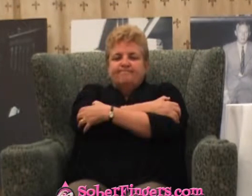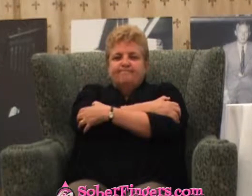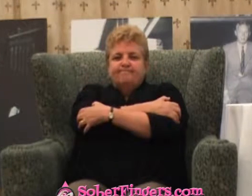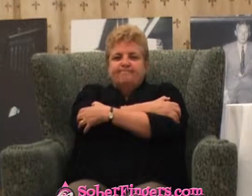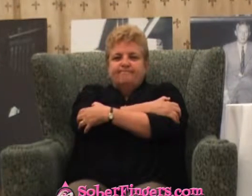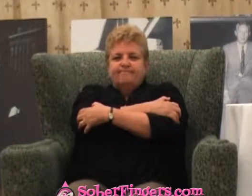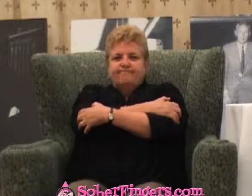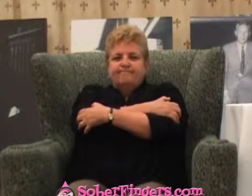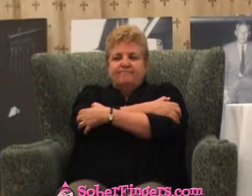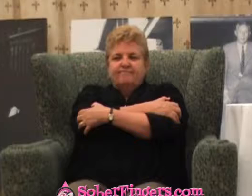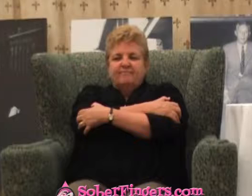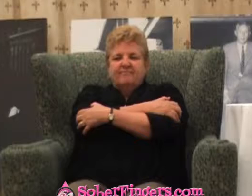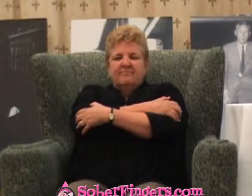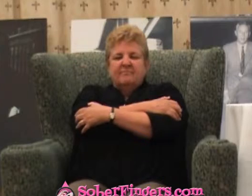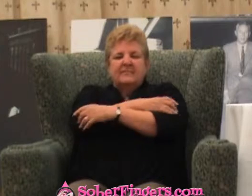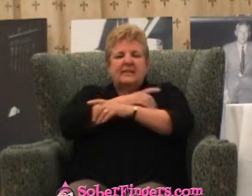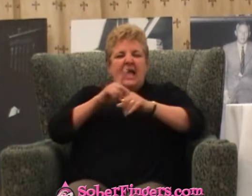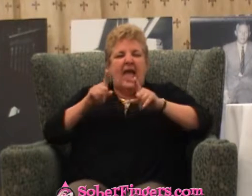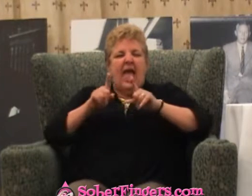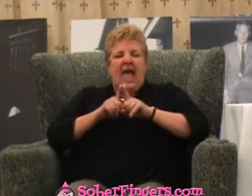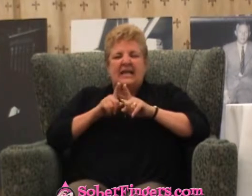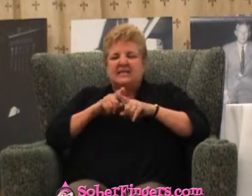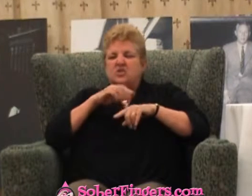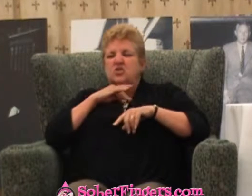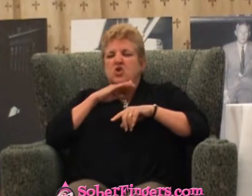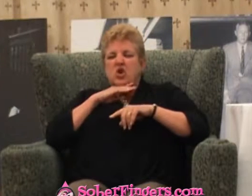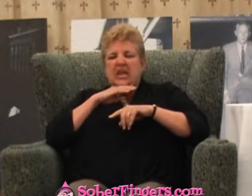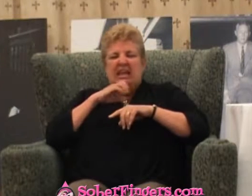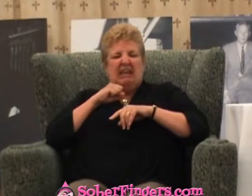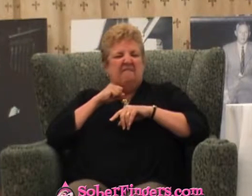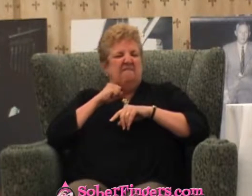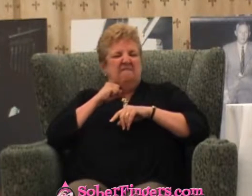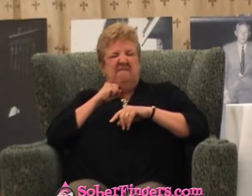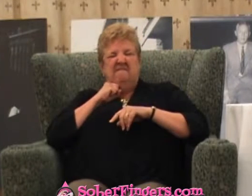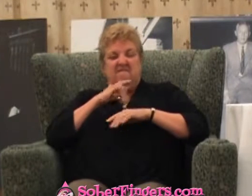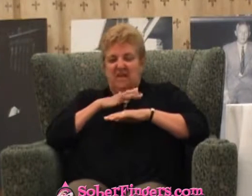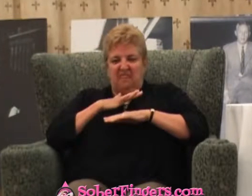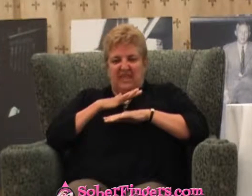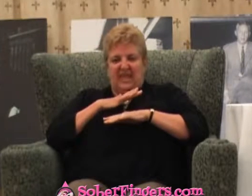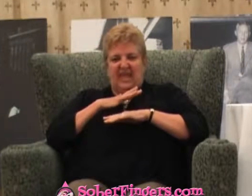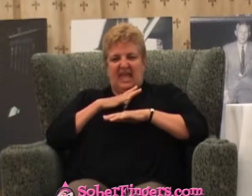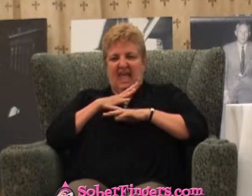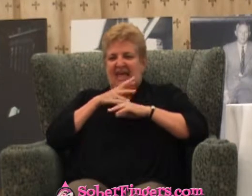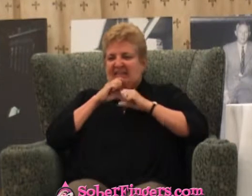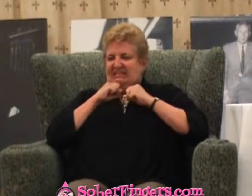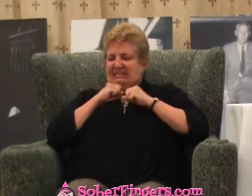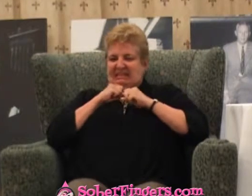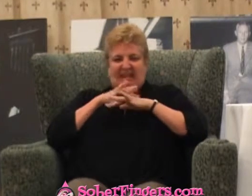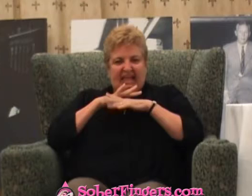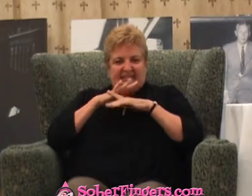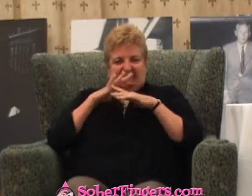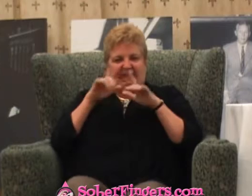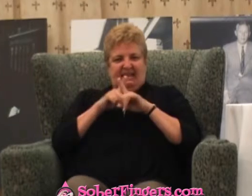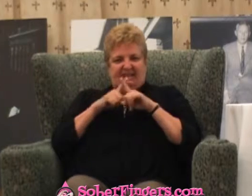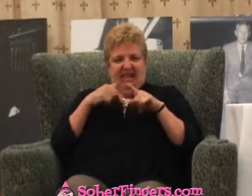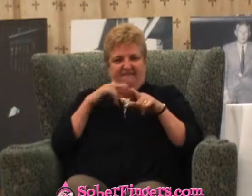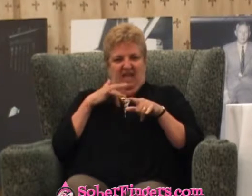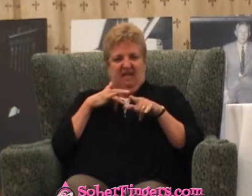As dirty and as filthy and as nasty as I was, you wrapped your arms around